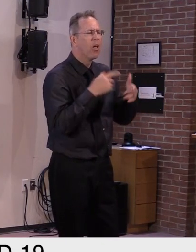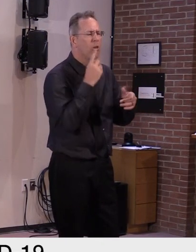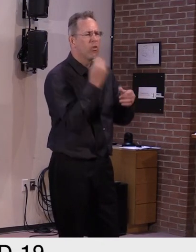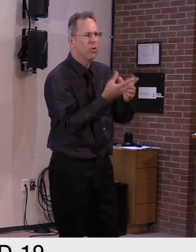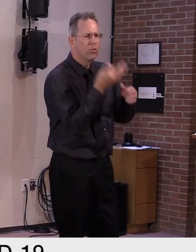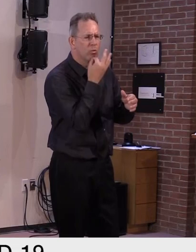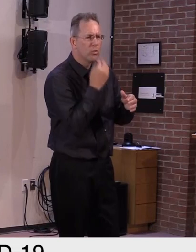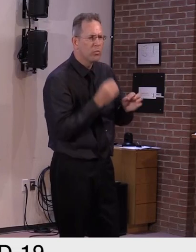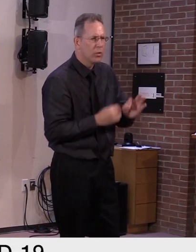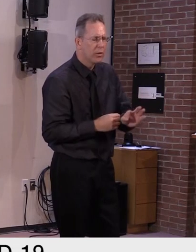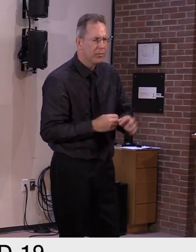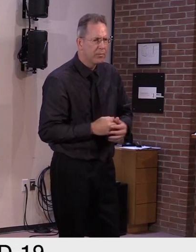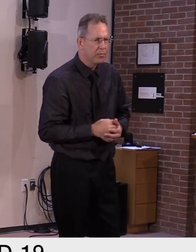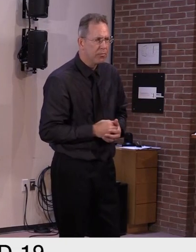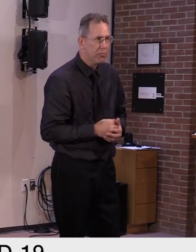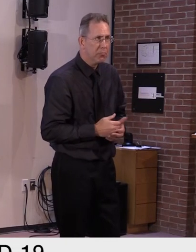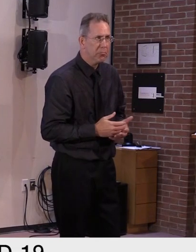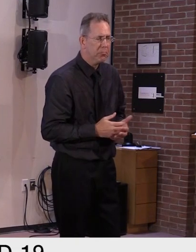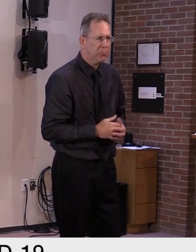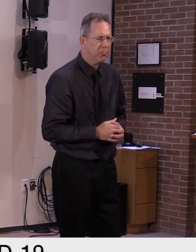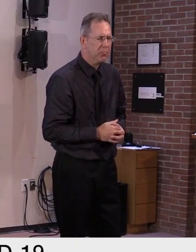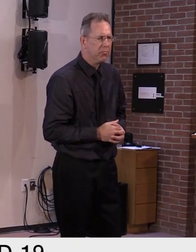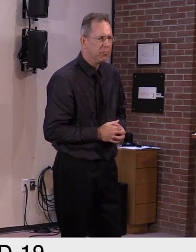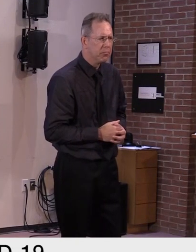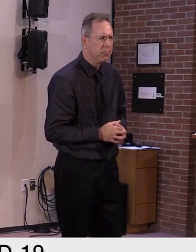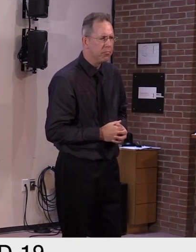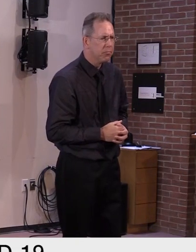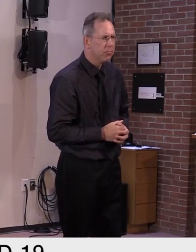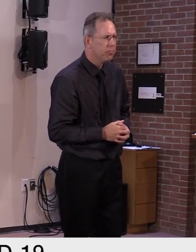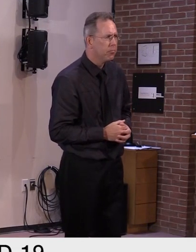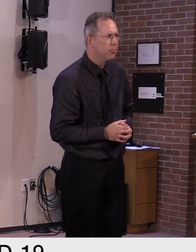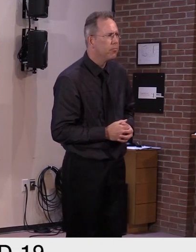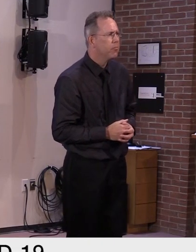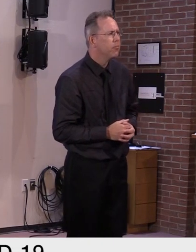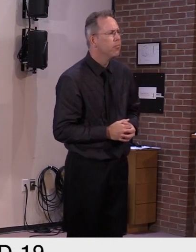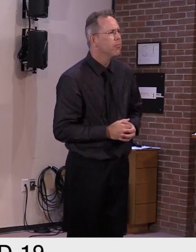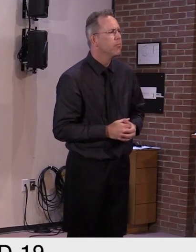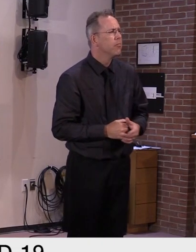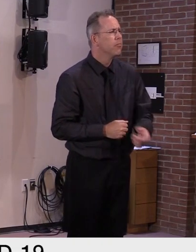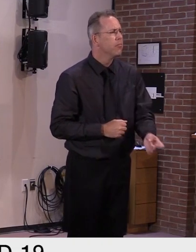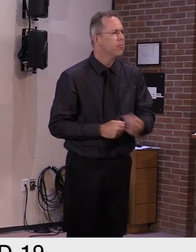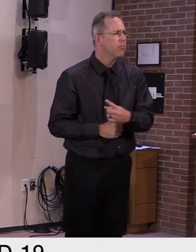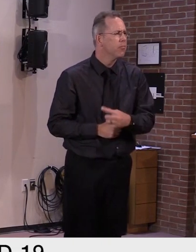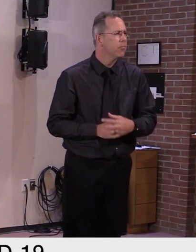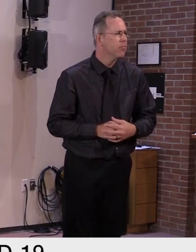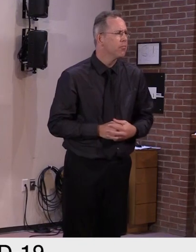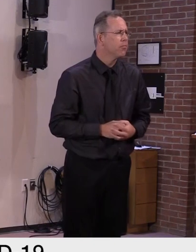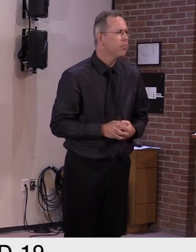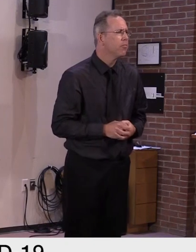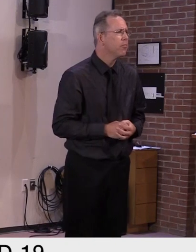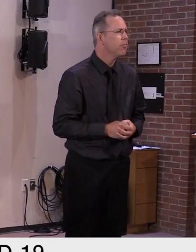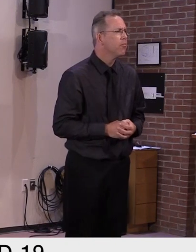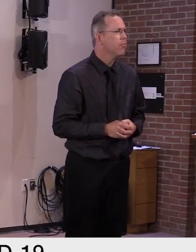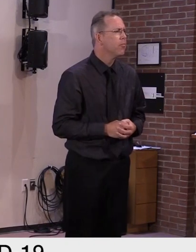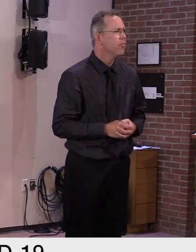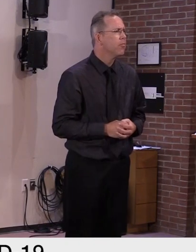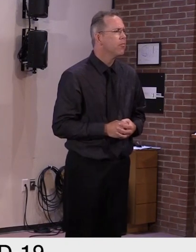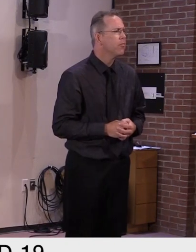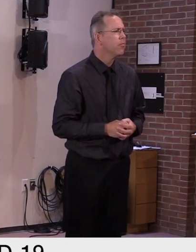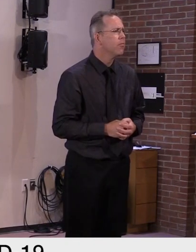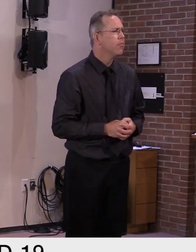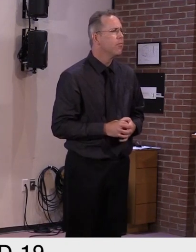Okay, yeah, I think they were being administered on Sunday. Yes, if you could email them back. Yep. Then